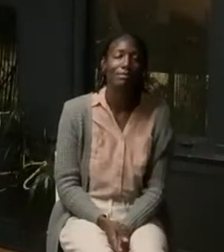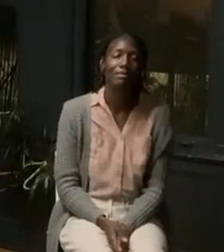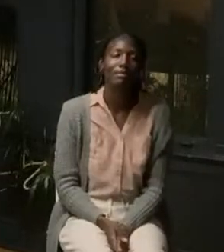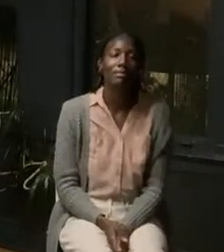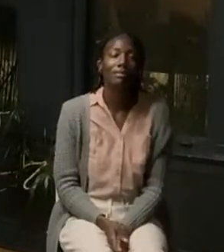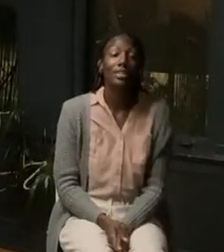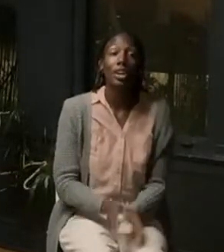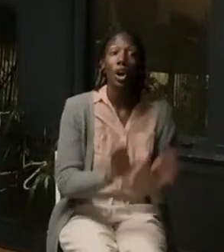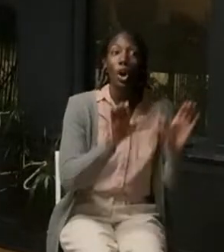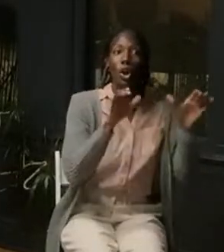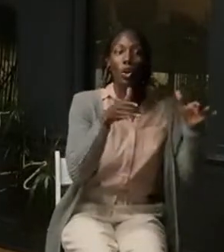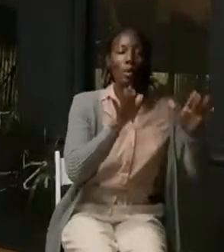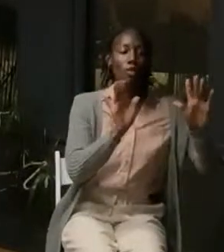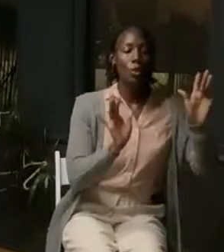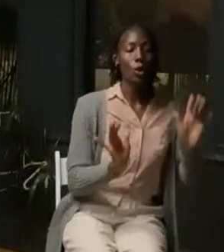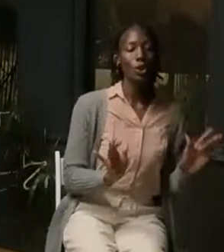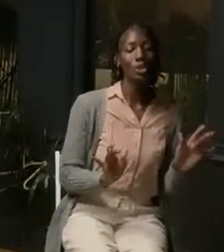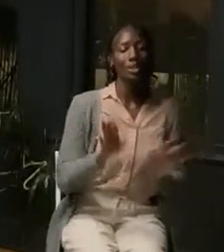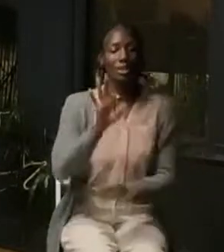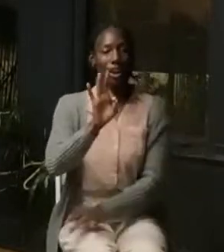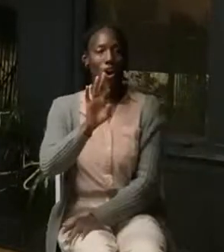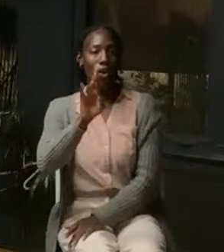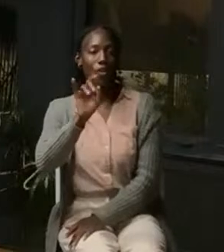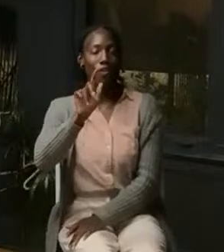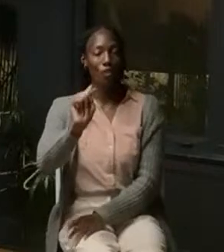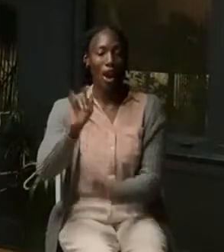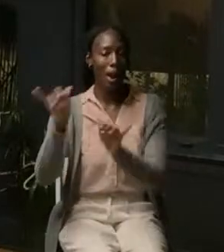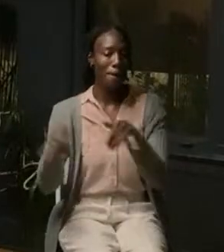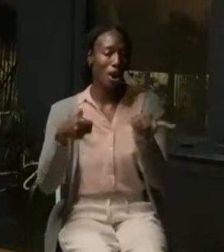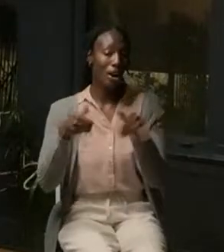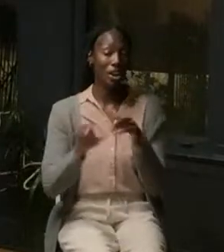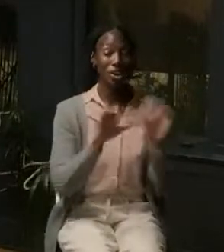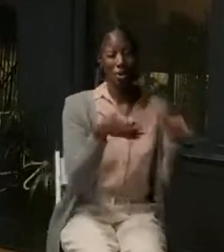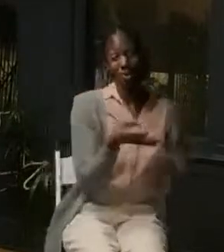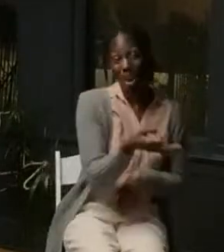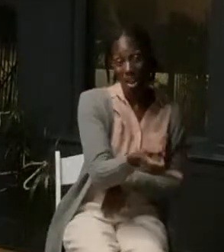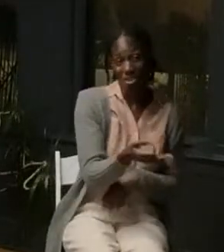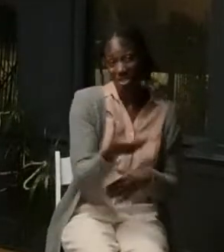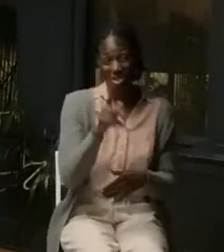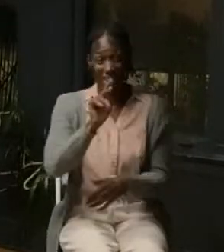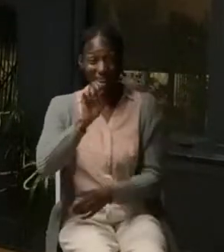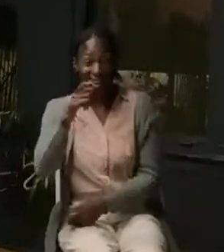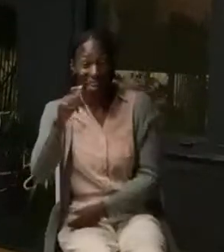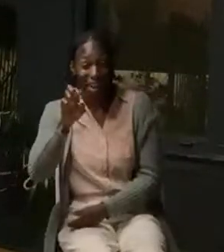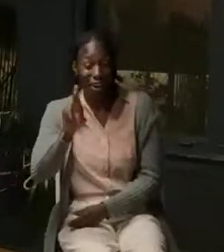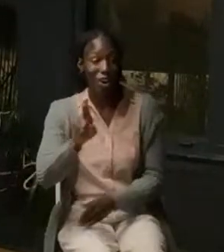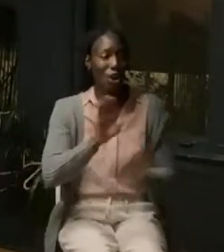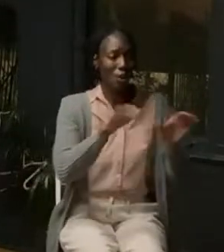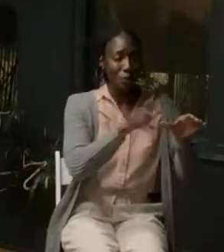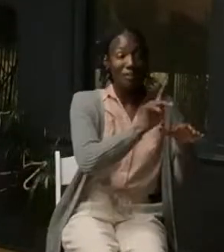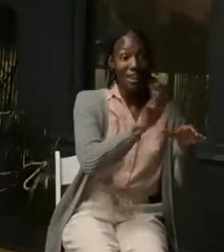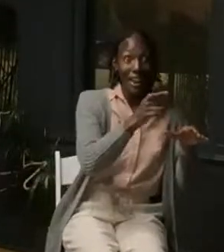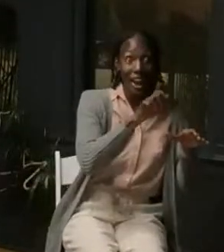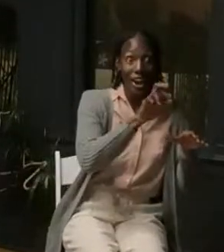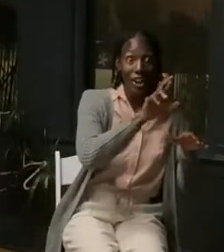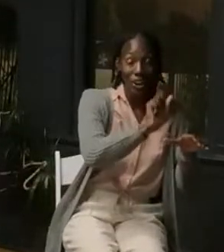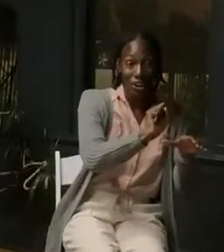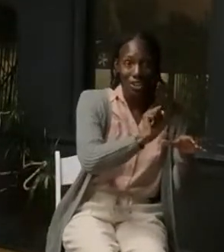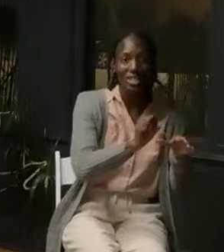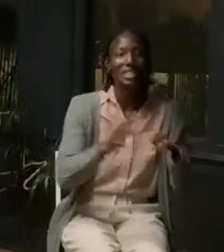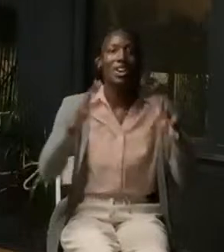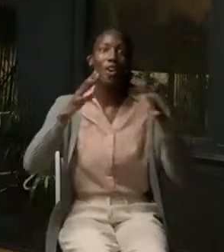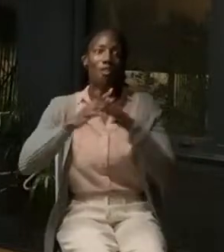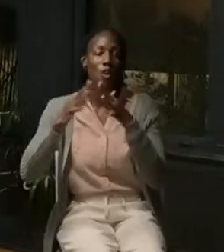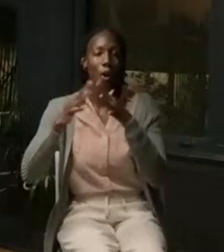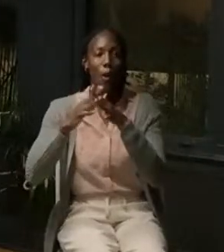A group of gropers is a frat party. A group of assholes is a kegger. A group of keggers is a football